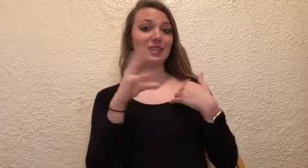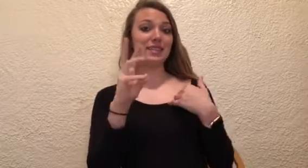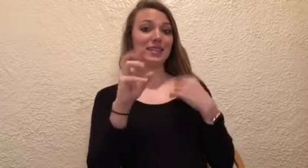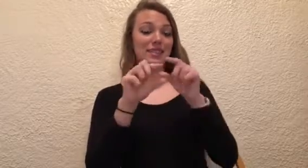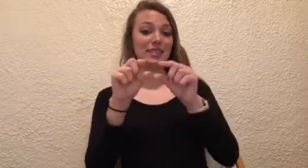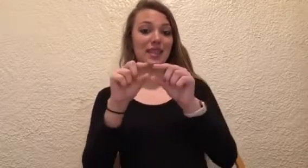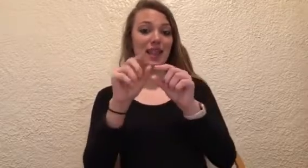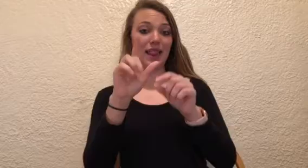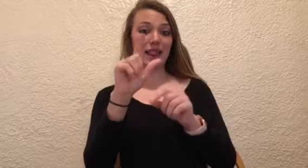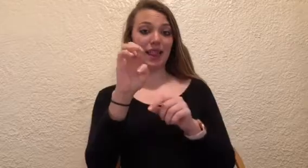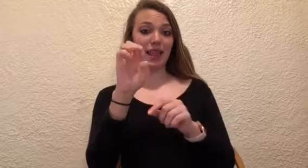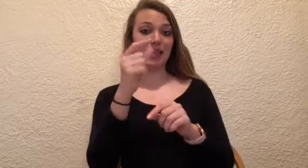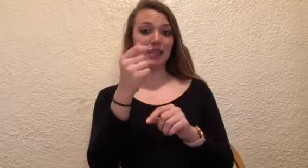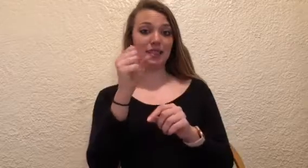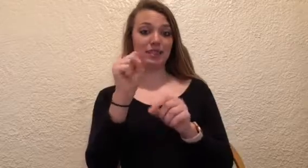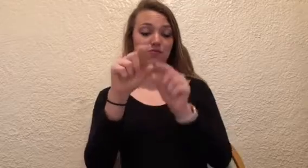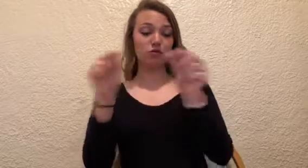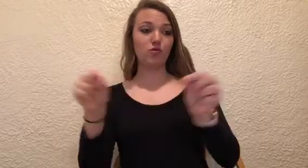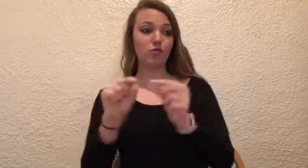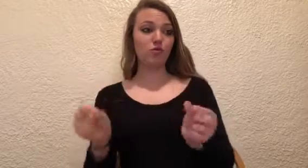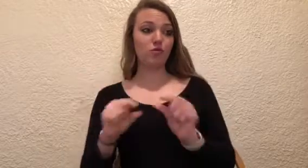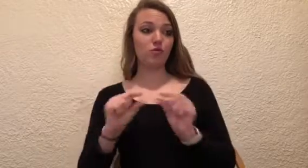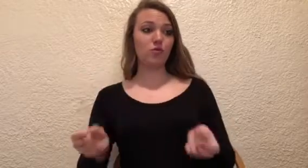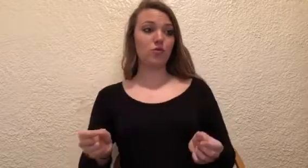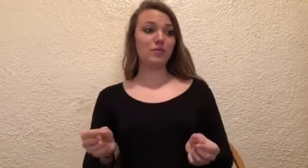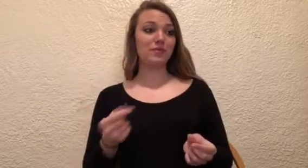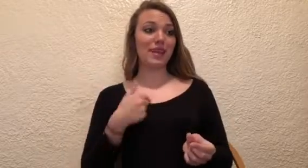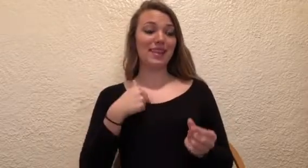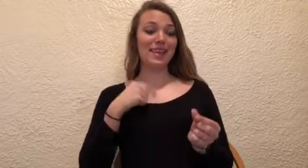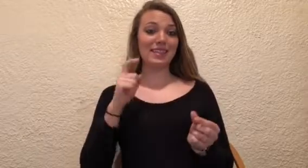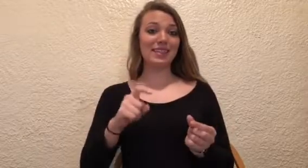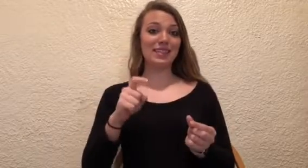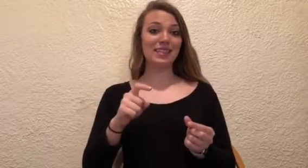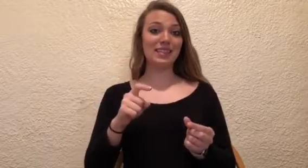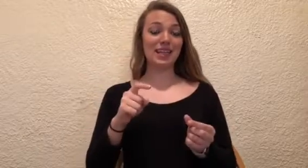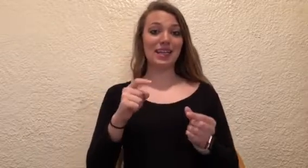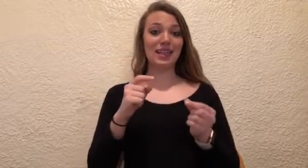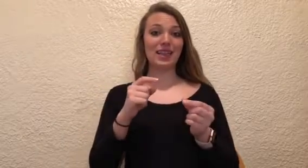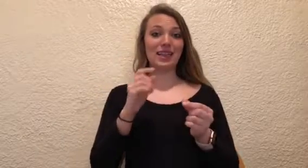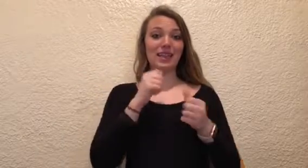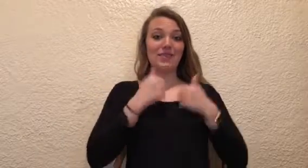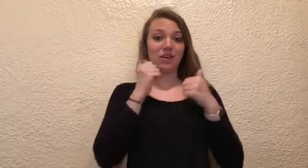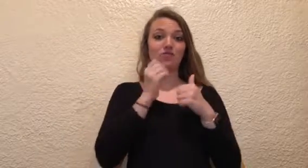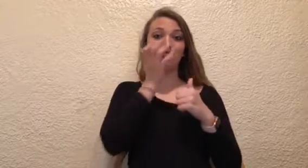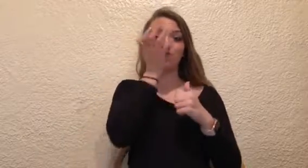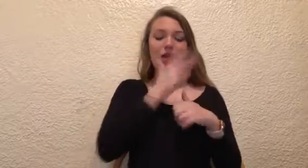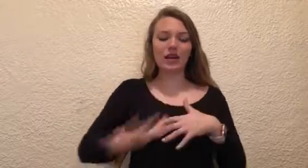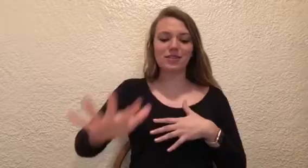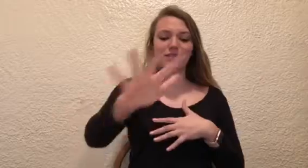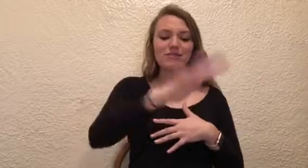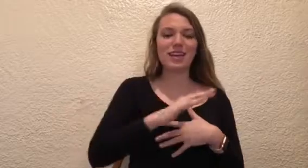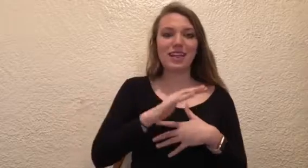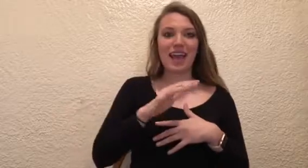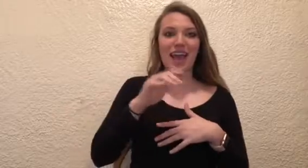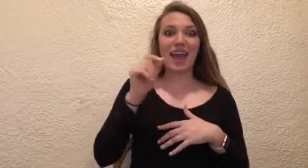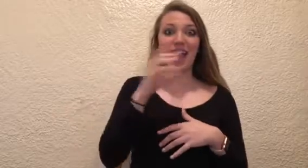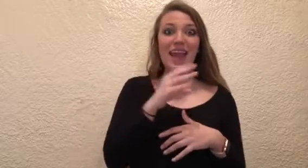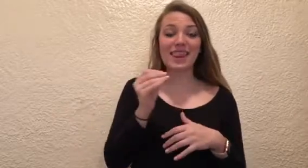they need to, like, have soil so they can dig underground. Okay, all right. Well, with that in mind, and guys, you've